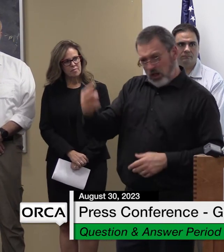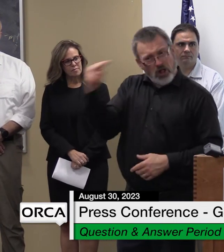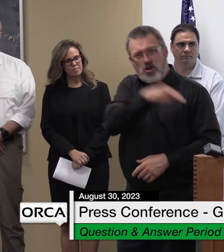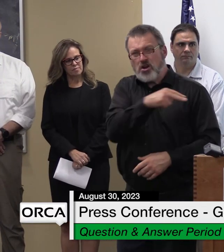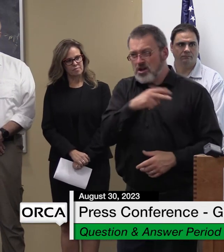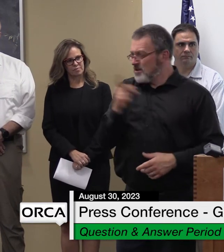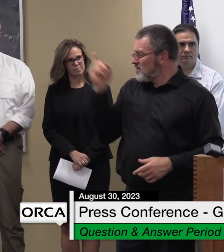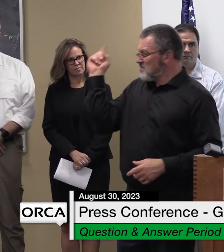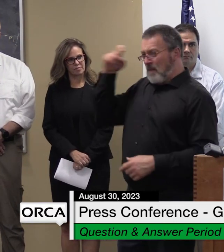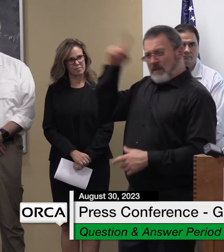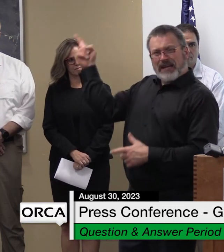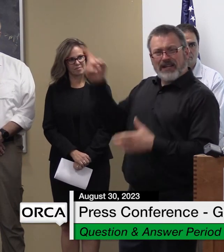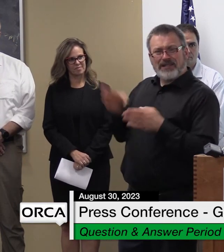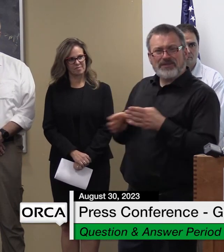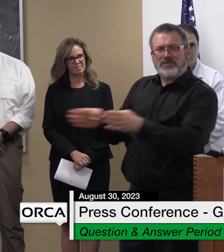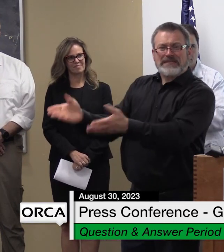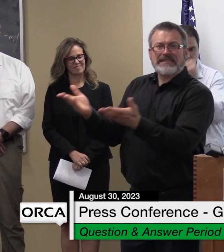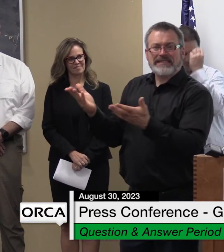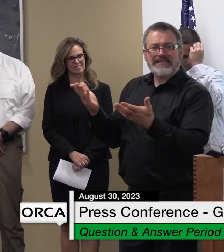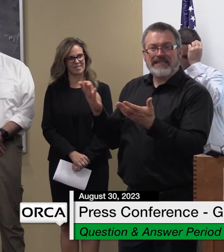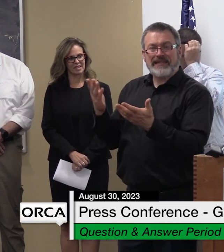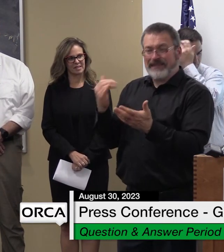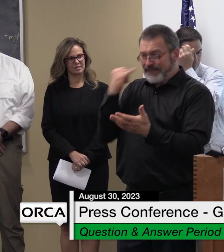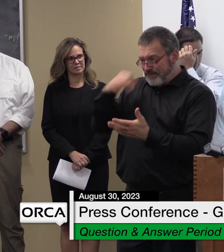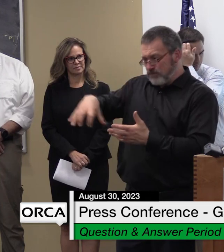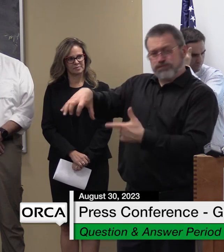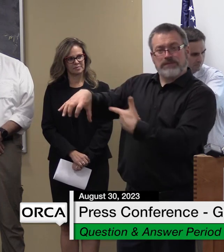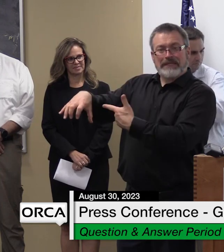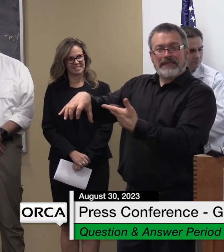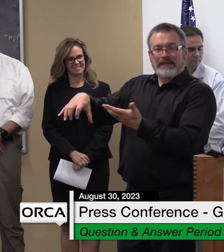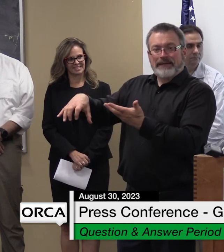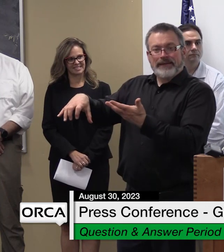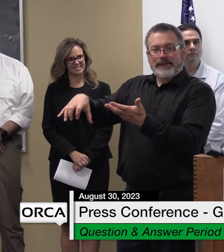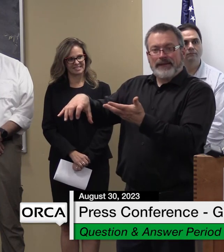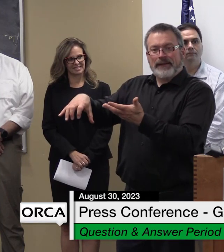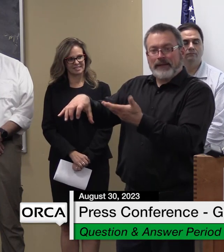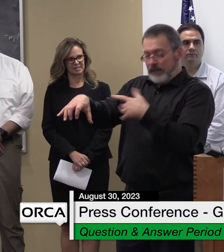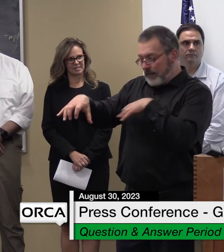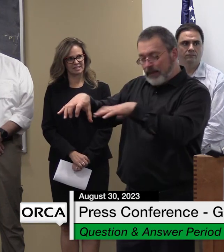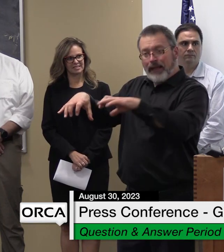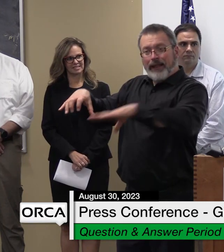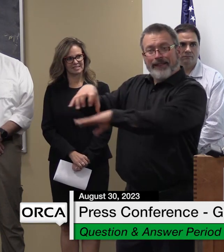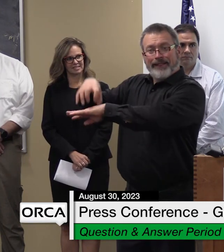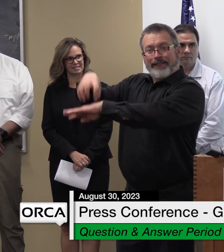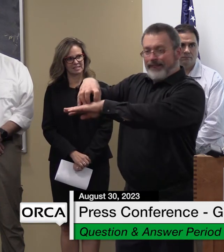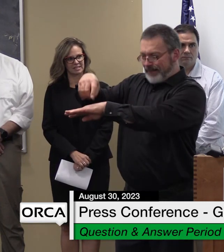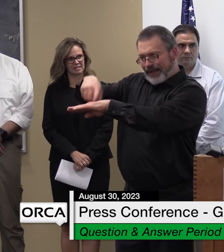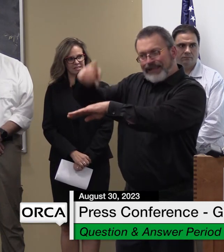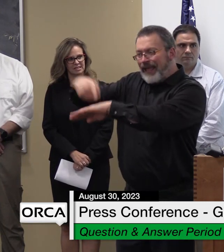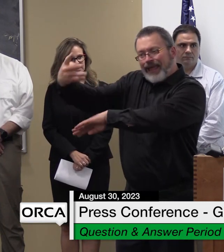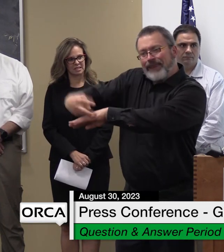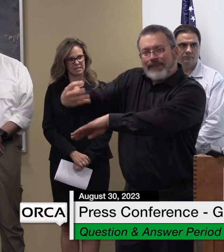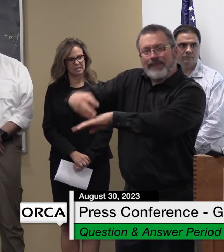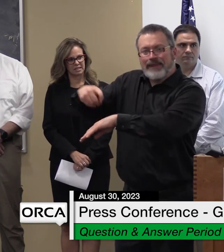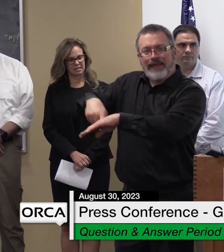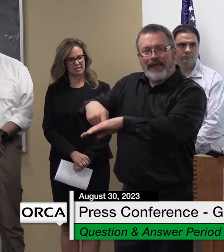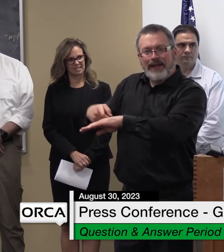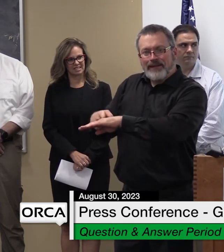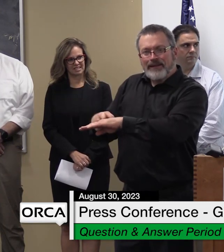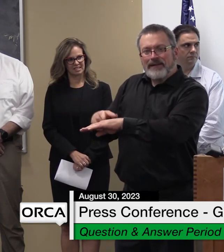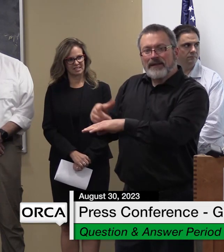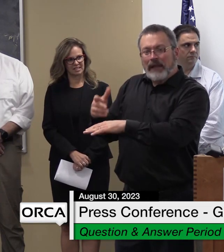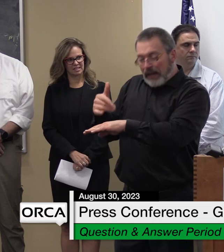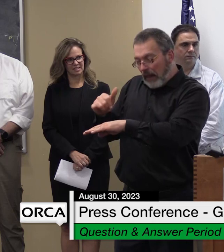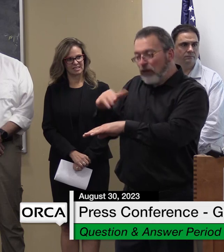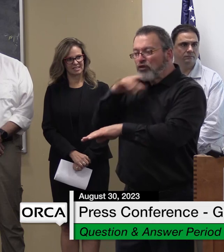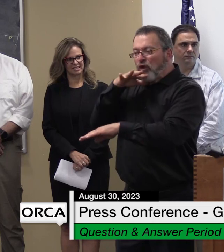there's a blockage, and you think about those catch basins that with the grates on top, and you have silt in